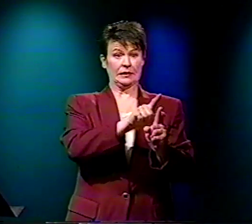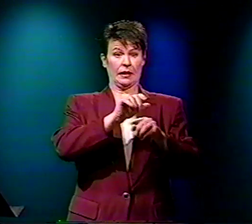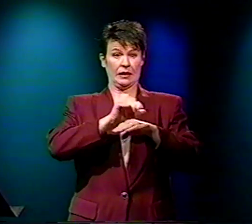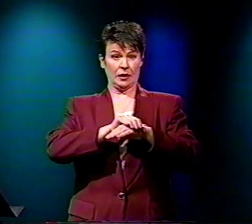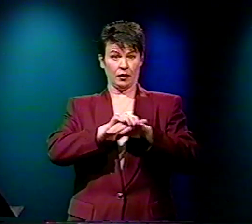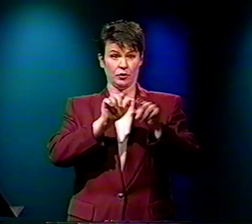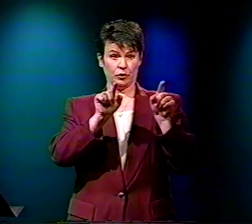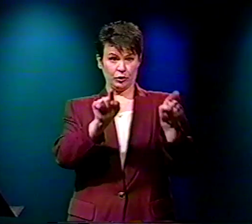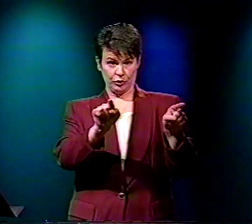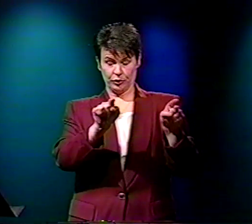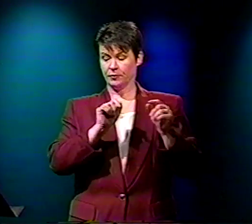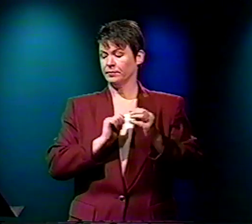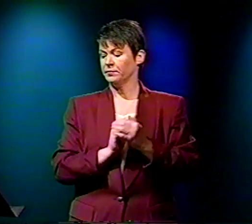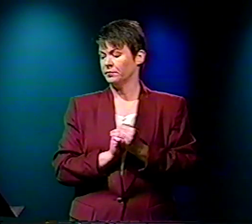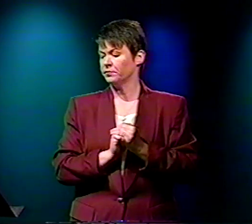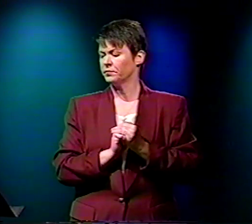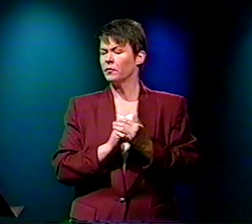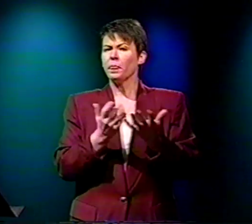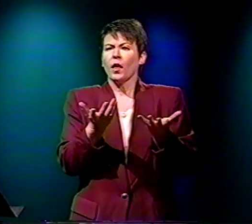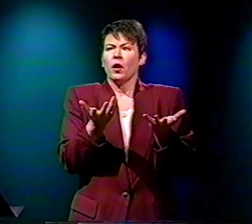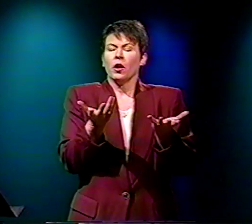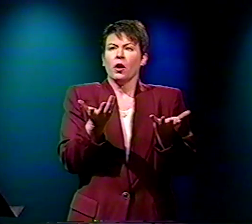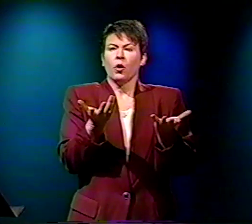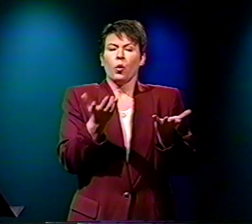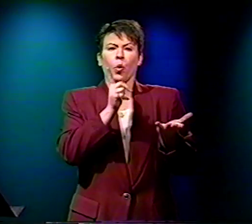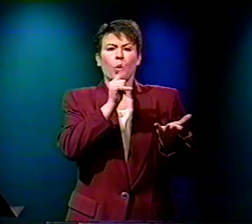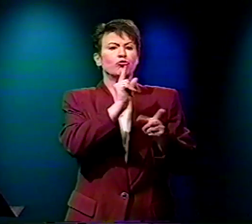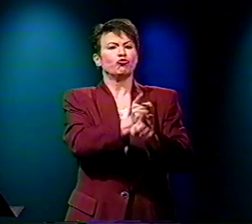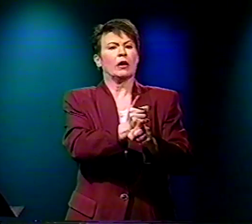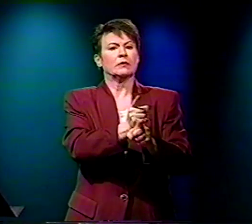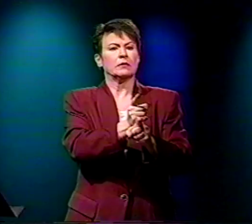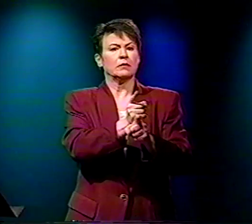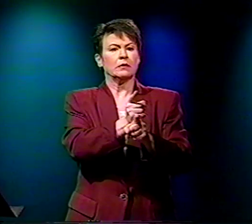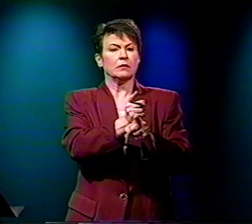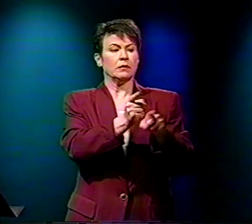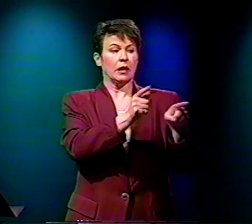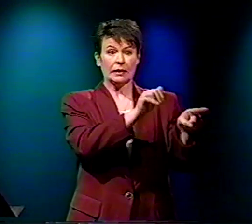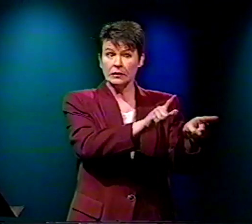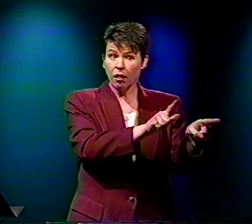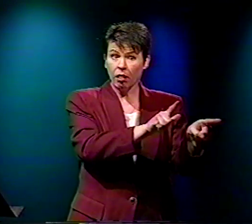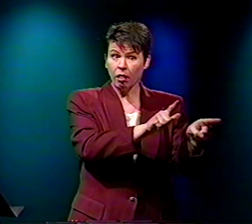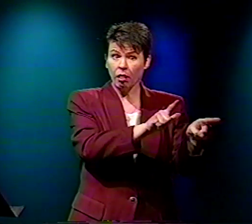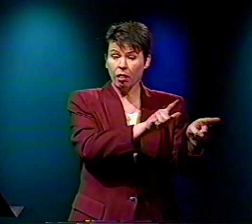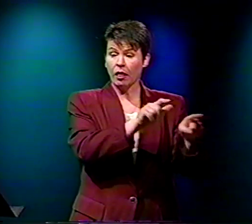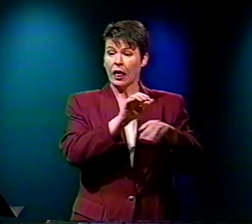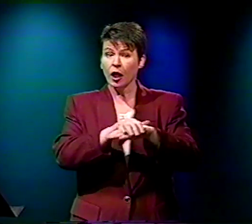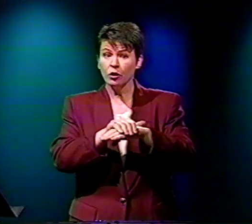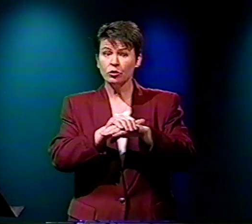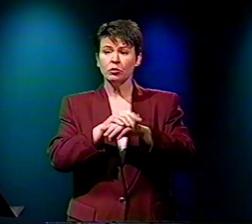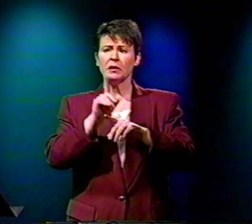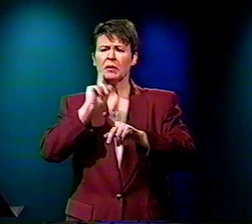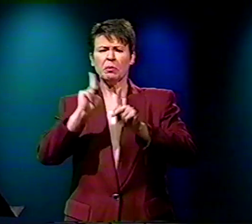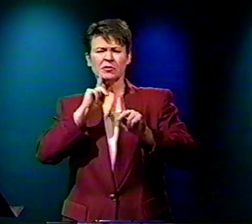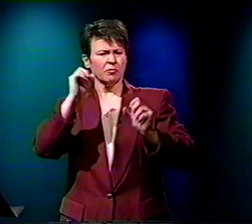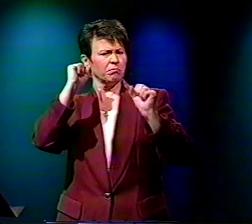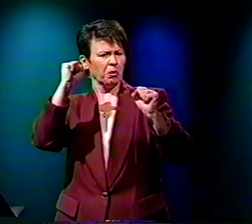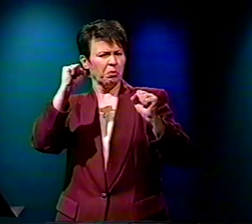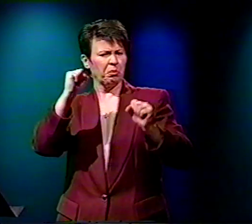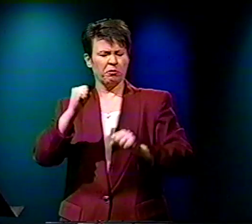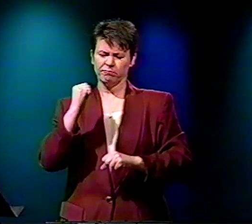There's ambivalence about ASL and English. Who's right? Is ASL better or is English? And deaf people